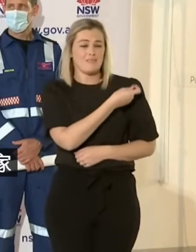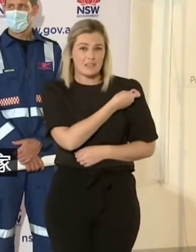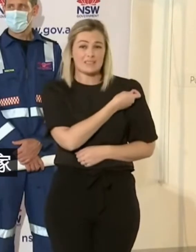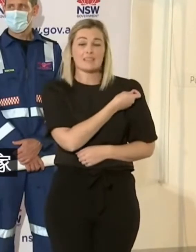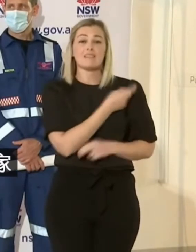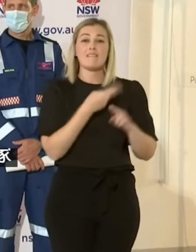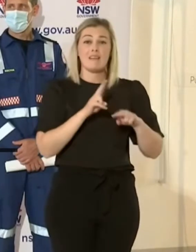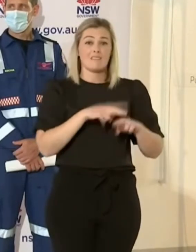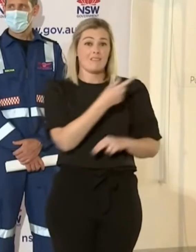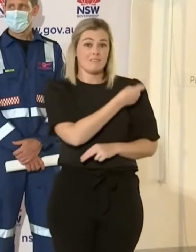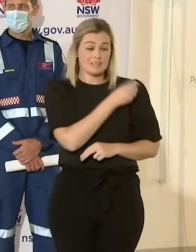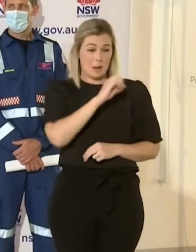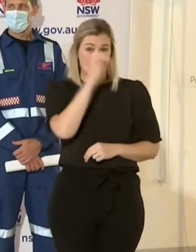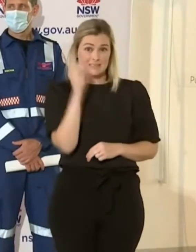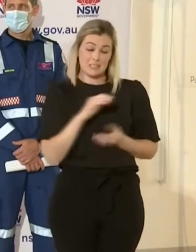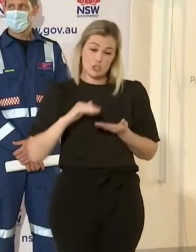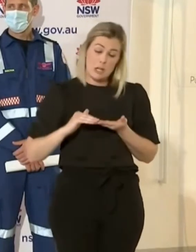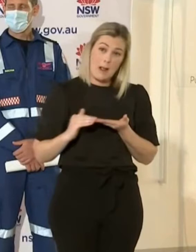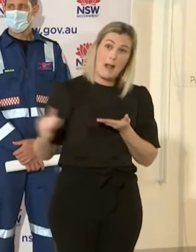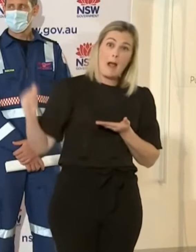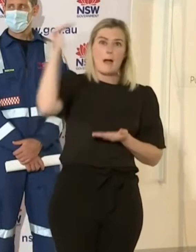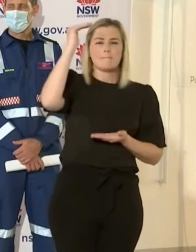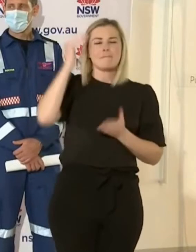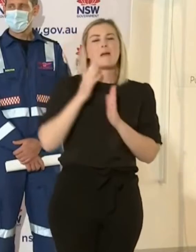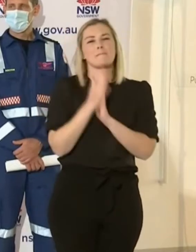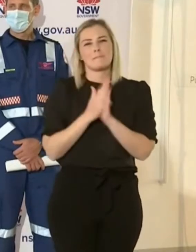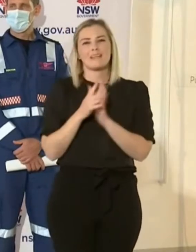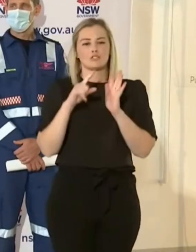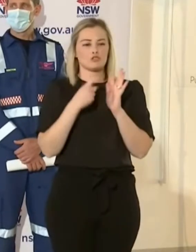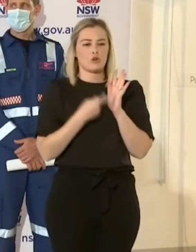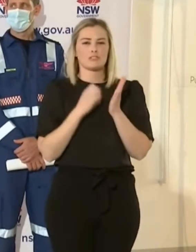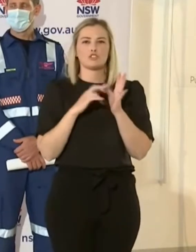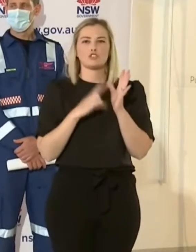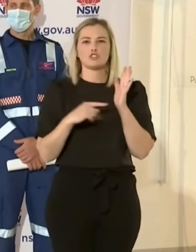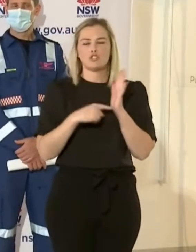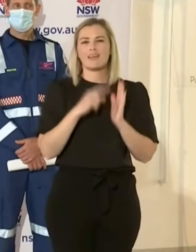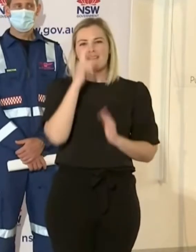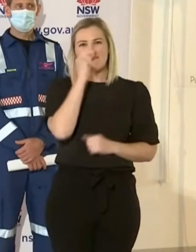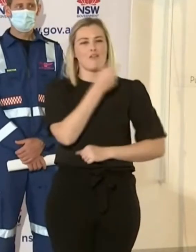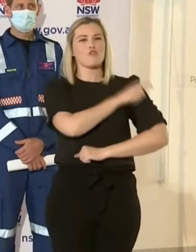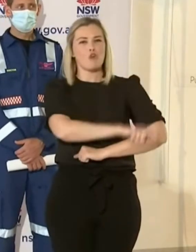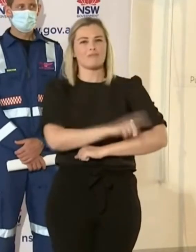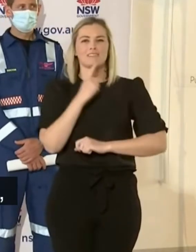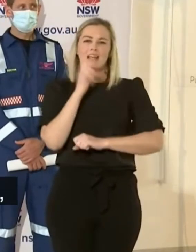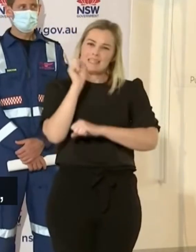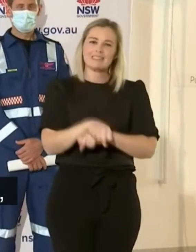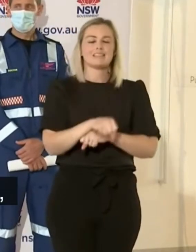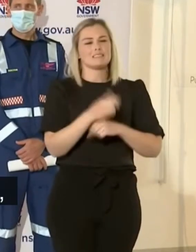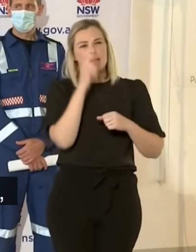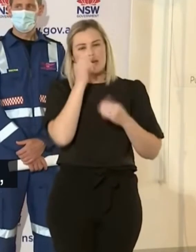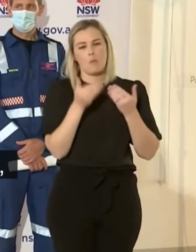Dr. Chance of the world the confidence to know that she is keeping people safe, even when they're having a hair colour and cut, or whatever it may